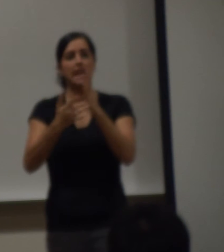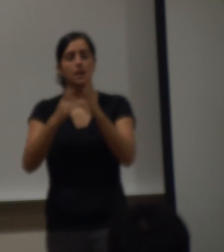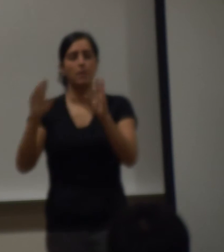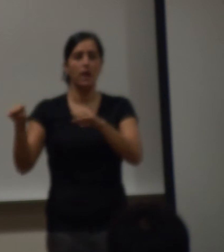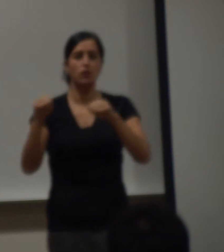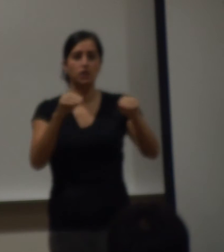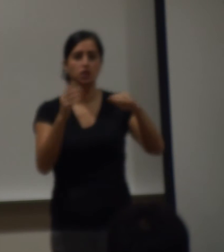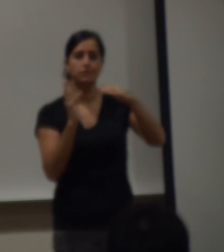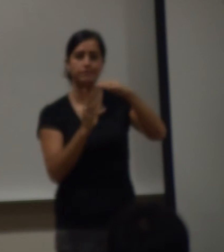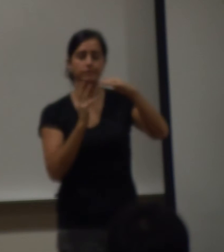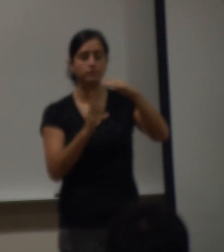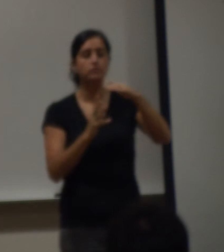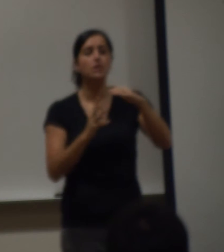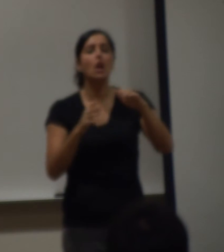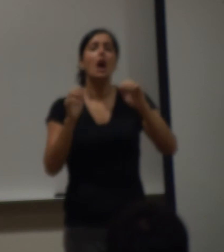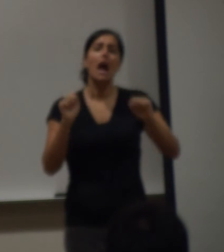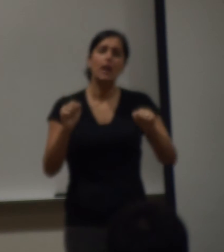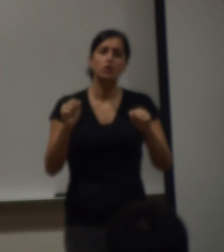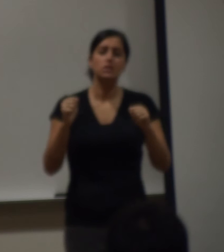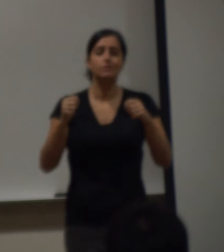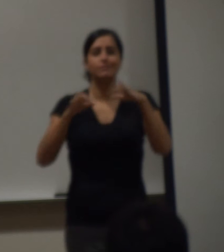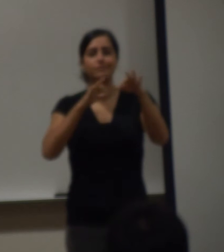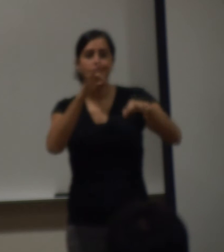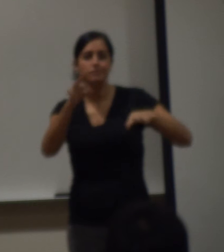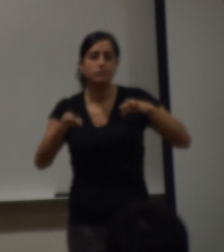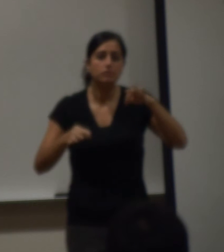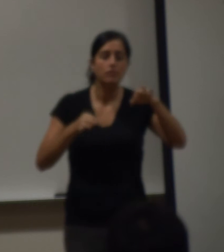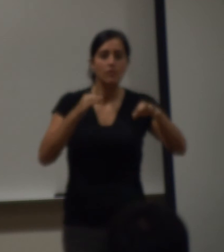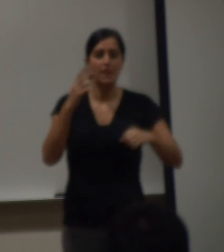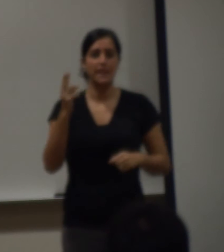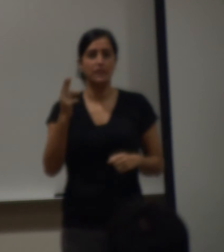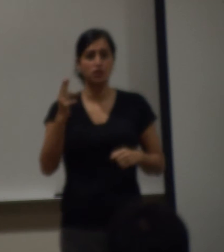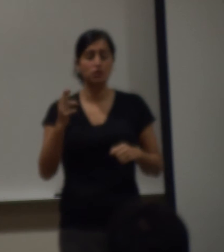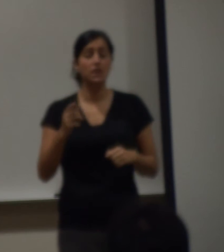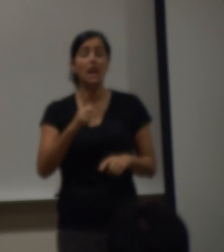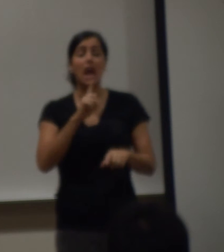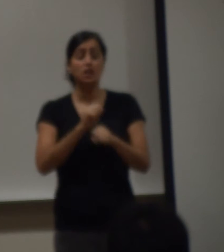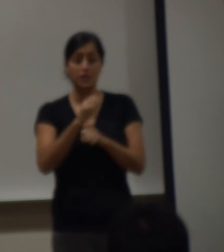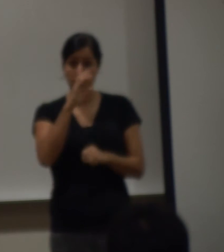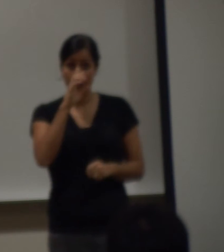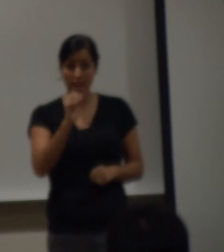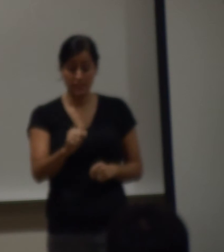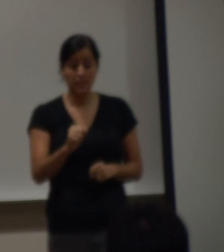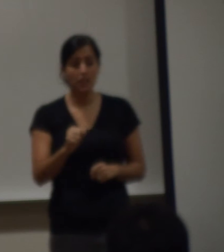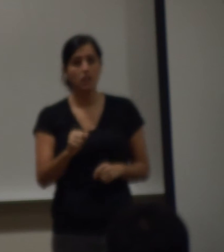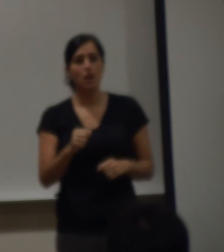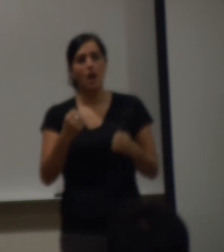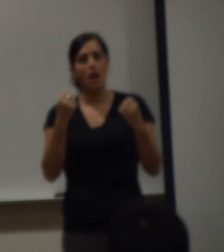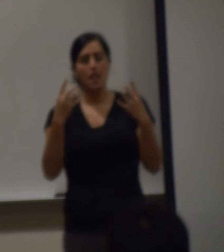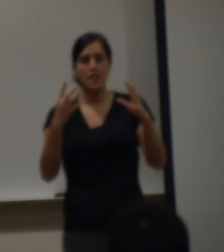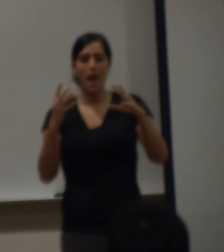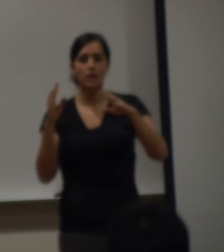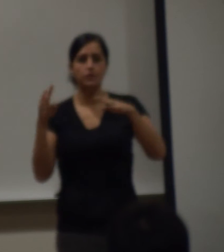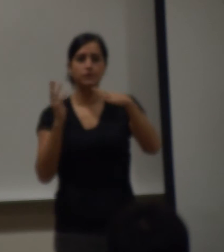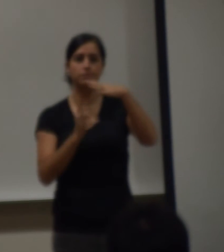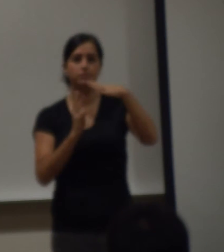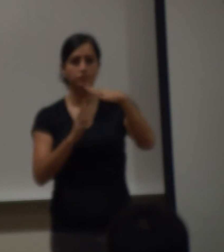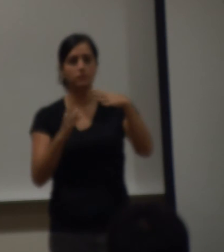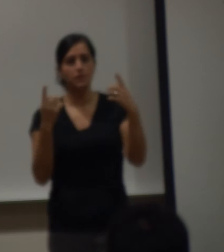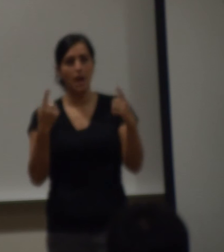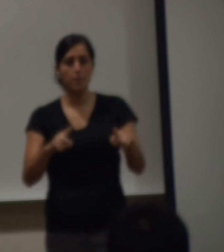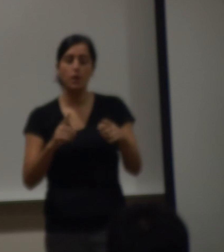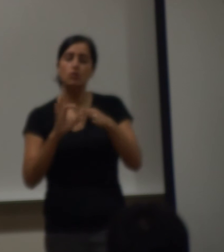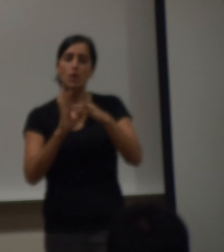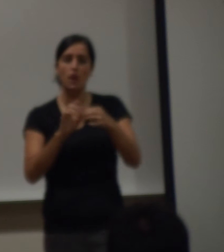can go into the history of it. Fascinatingly, a lot of it began in the year 2000 when Y2K was going